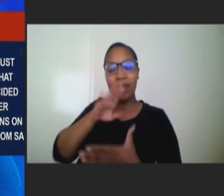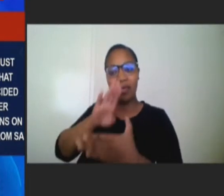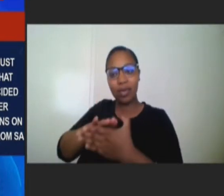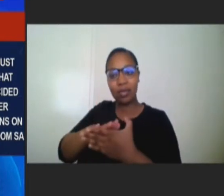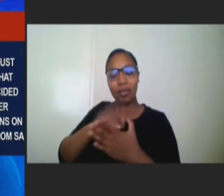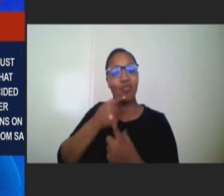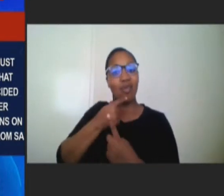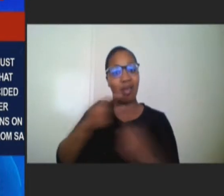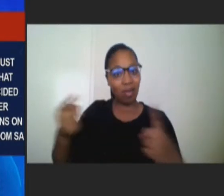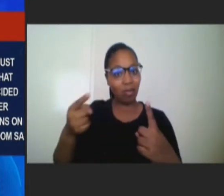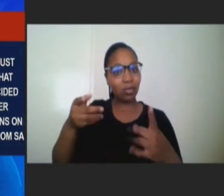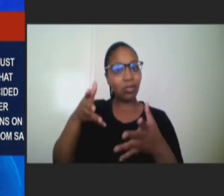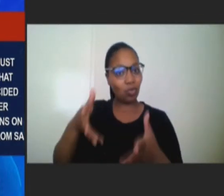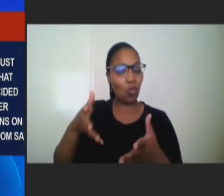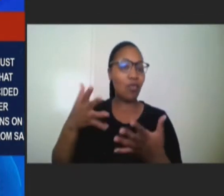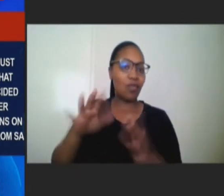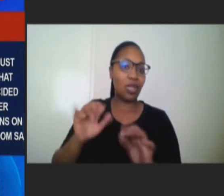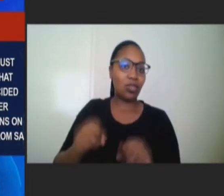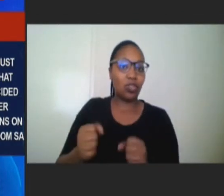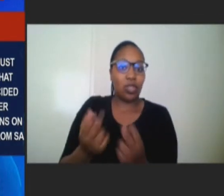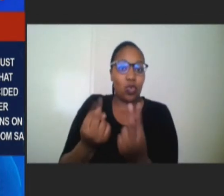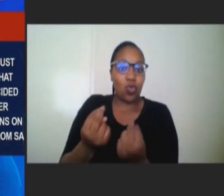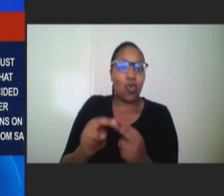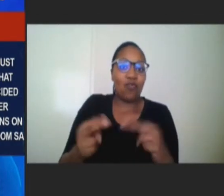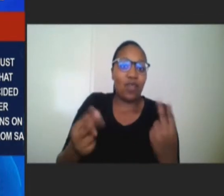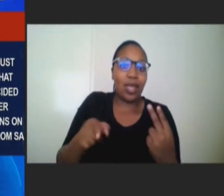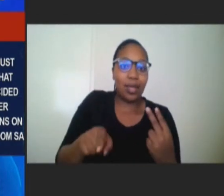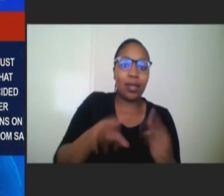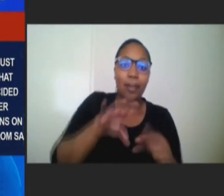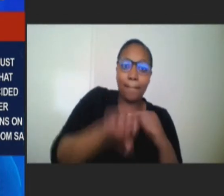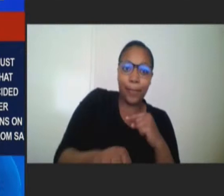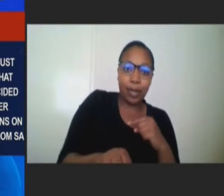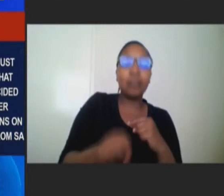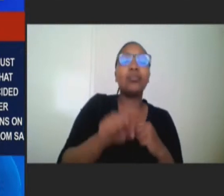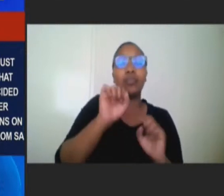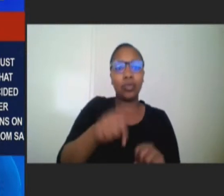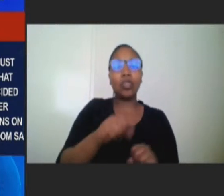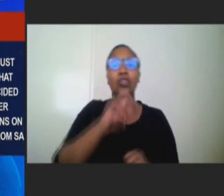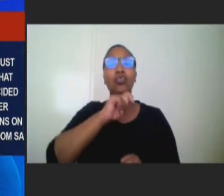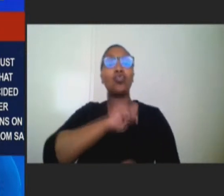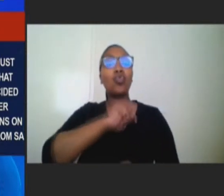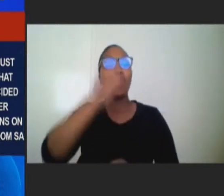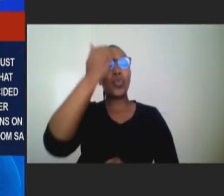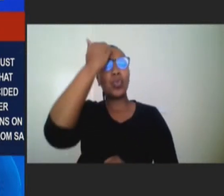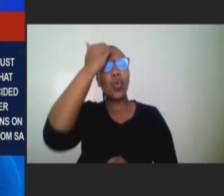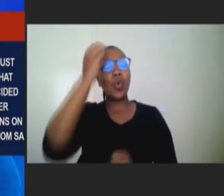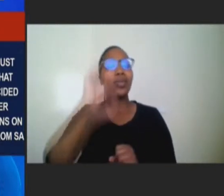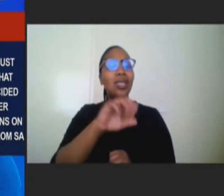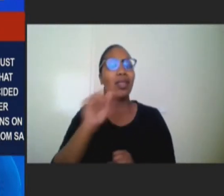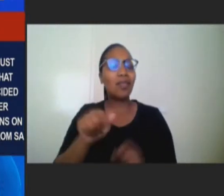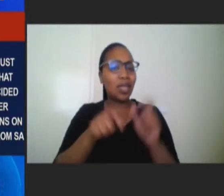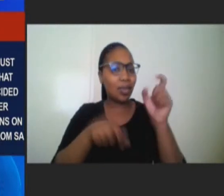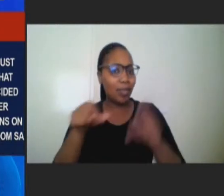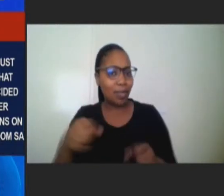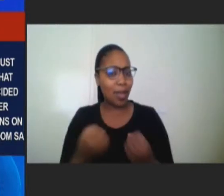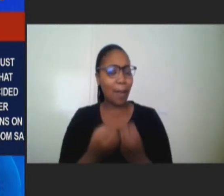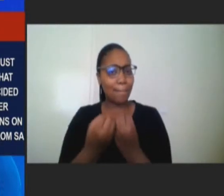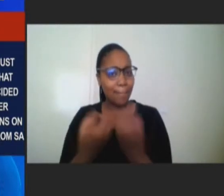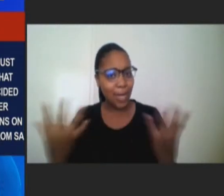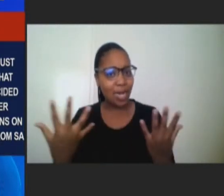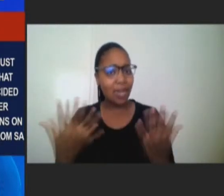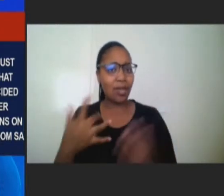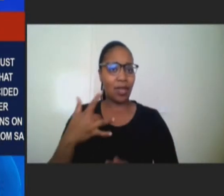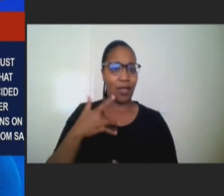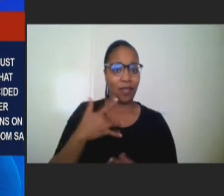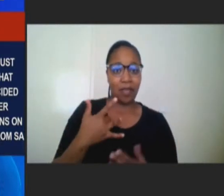Now, of course, we know that there are many South Africans who are feeling that maybe